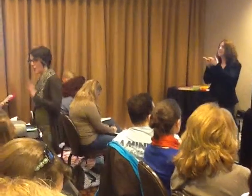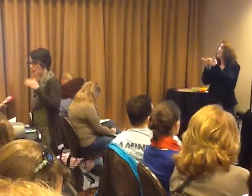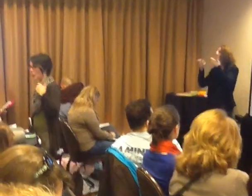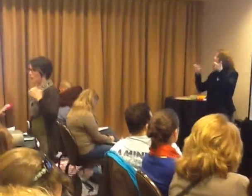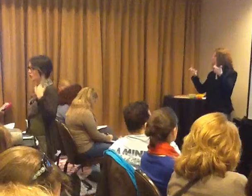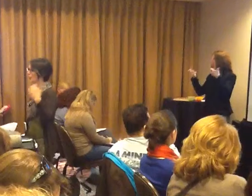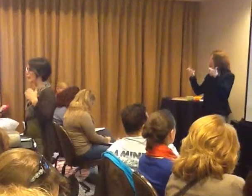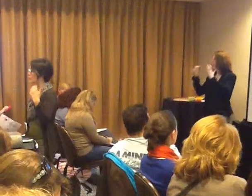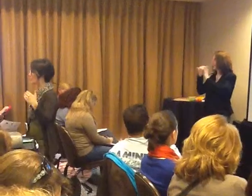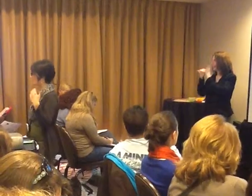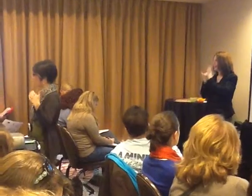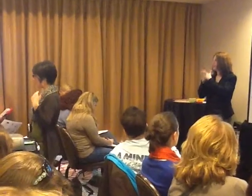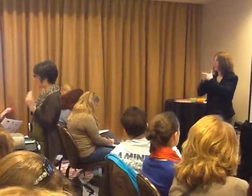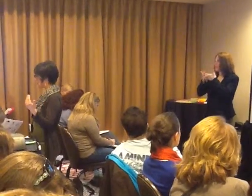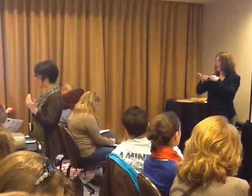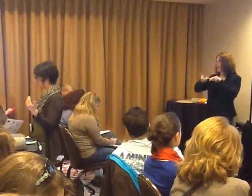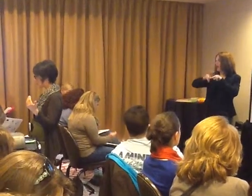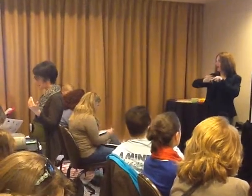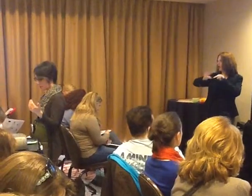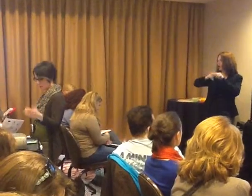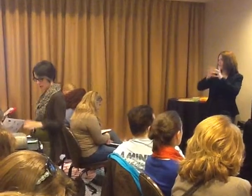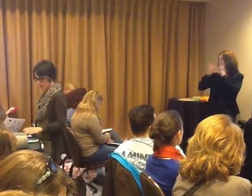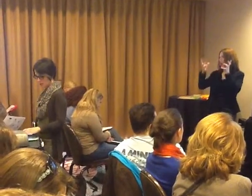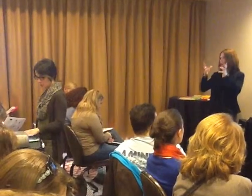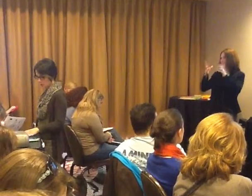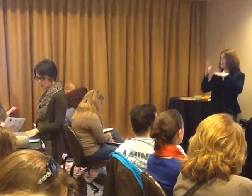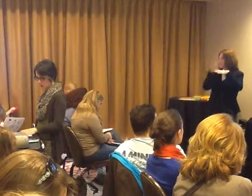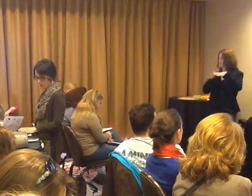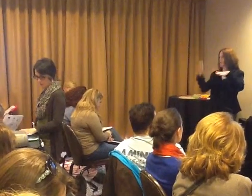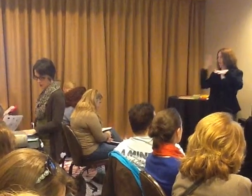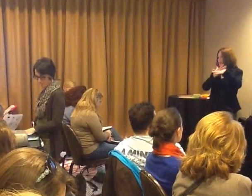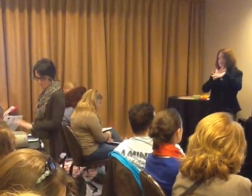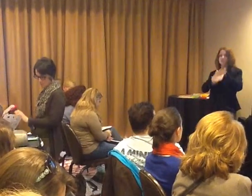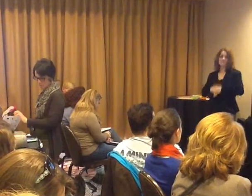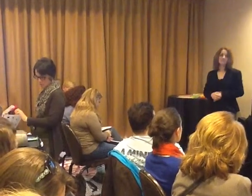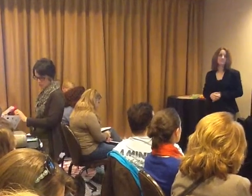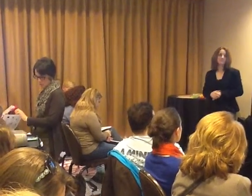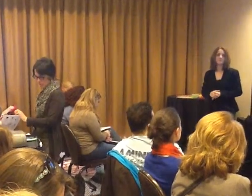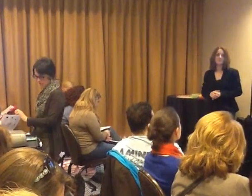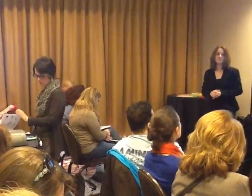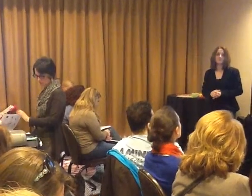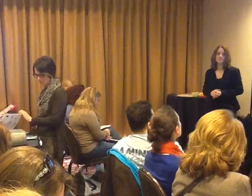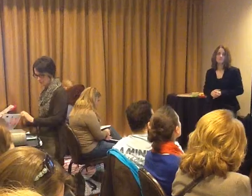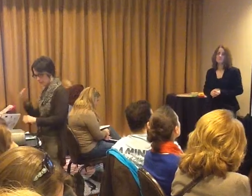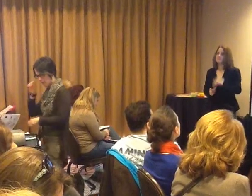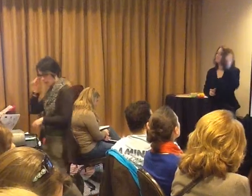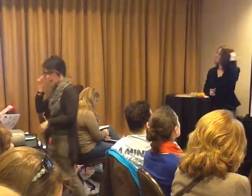thing and gradually increase the amount of distraction that they would have to compete with.